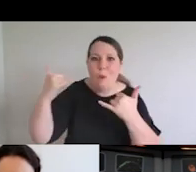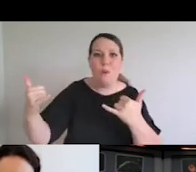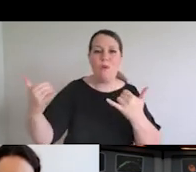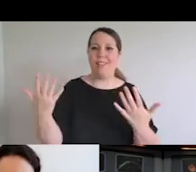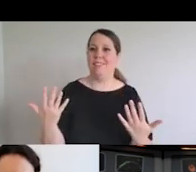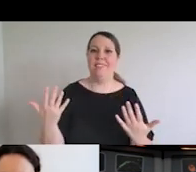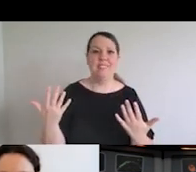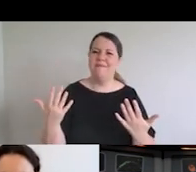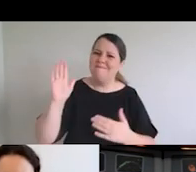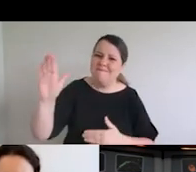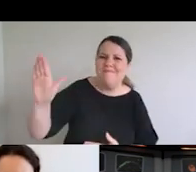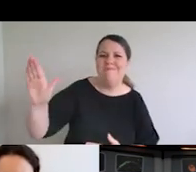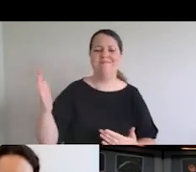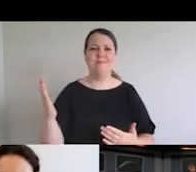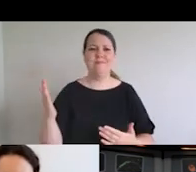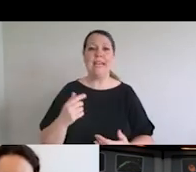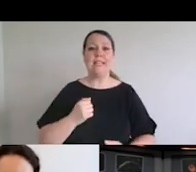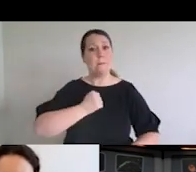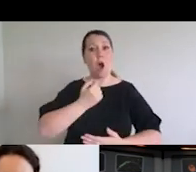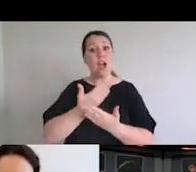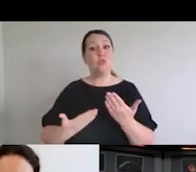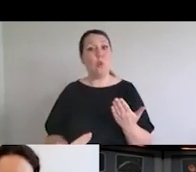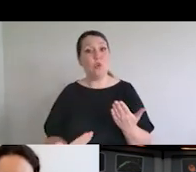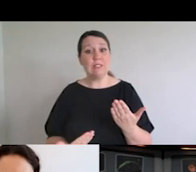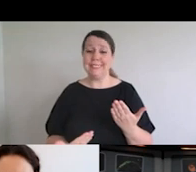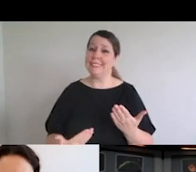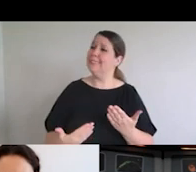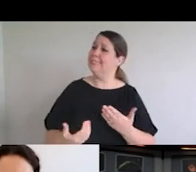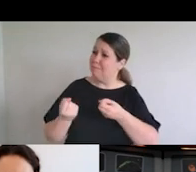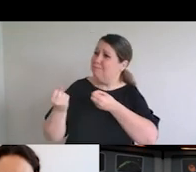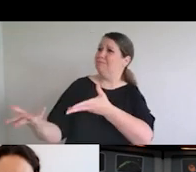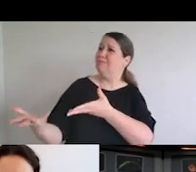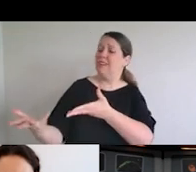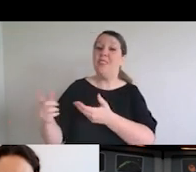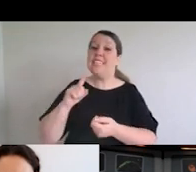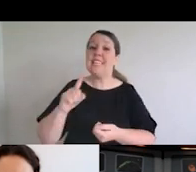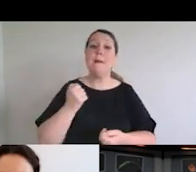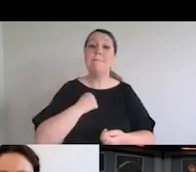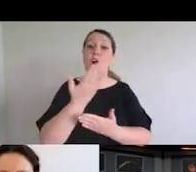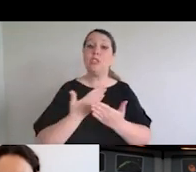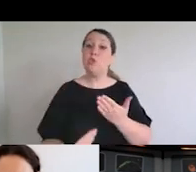your story, and then link your story to the need for this law. Back to you.